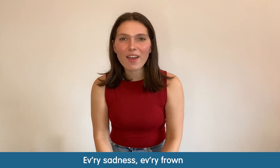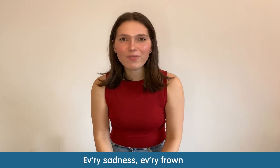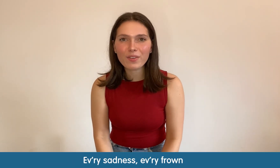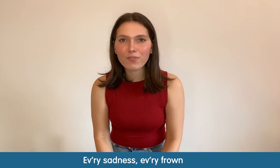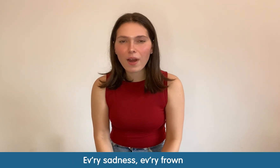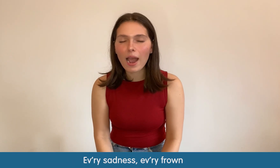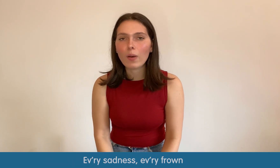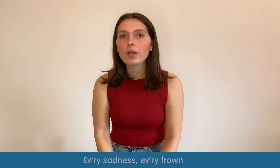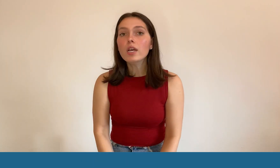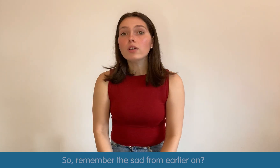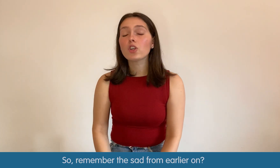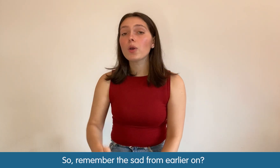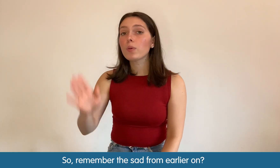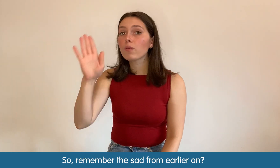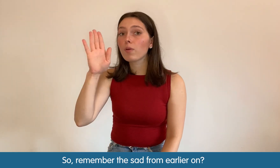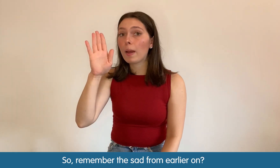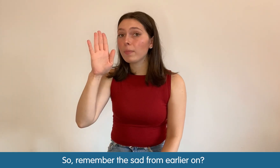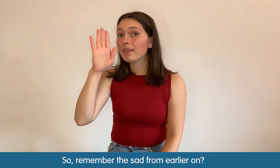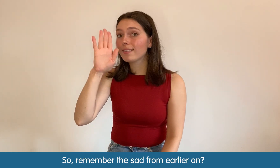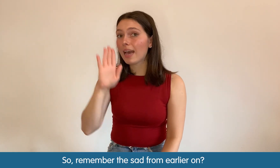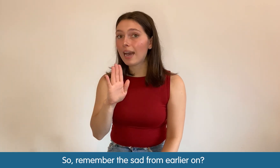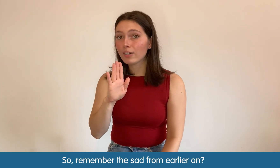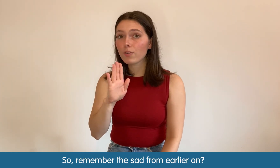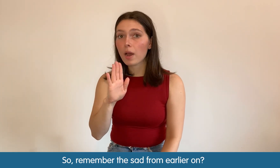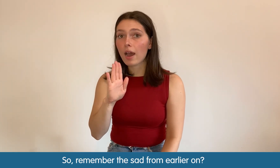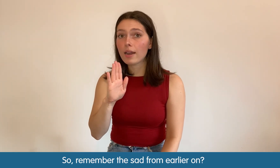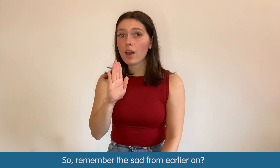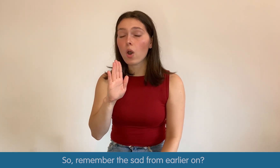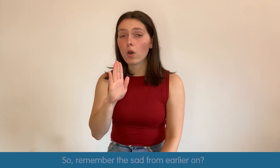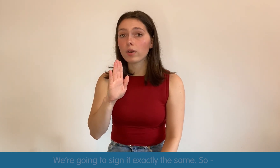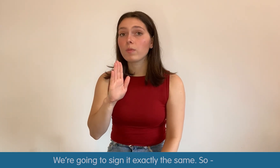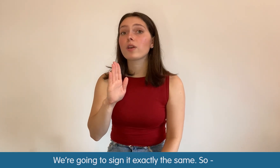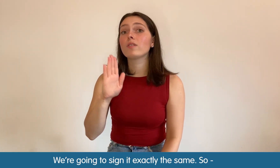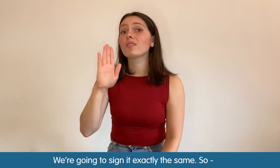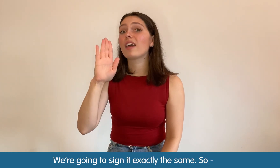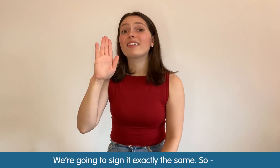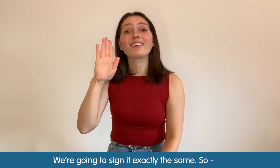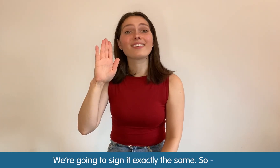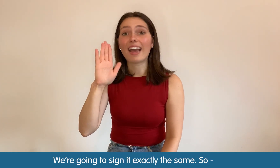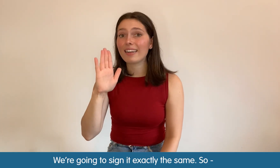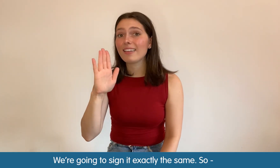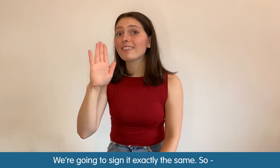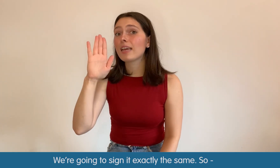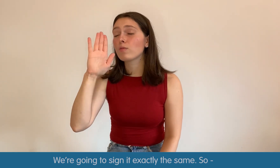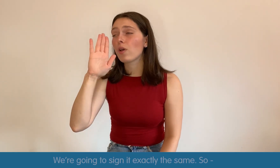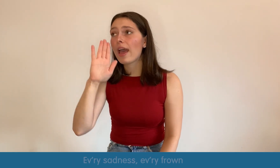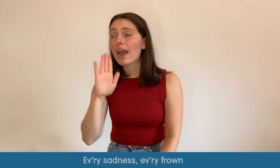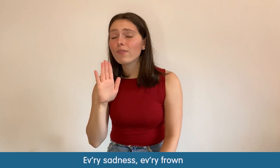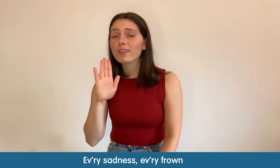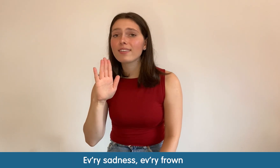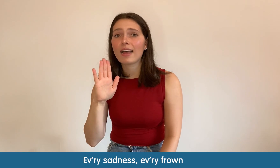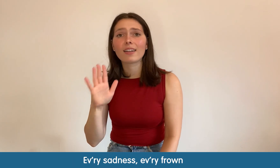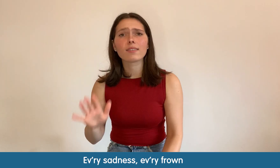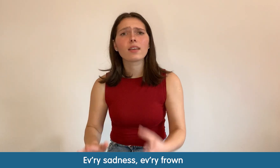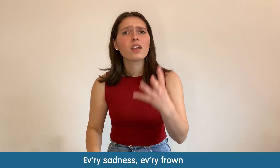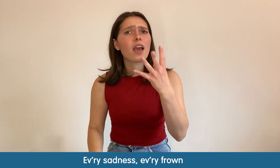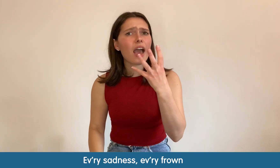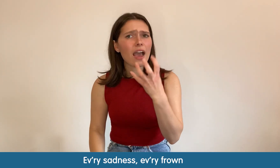every frown. So remember the sad from earlier on. We're going to sign it exactly the same. So every sadness,